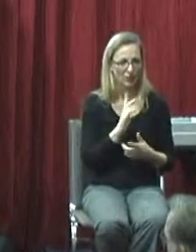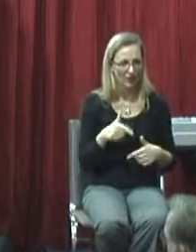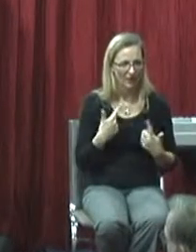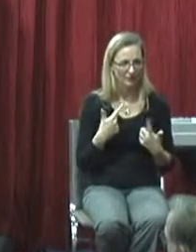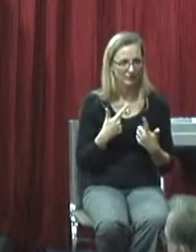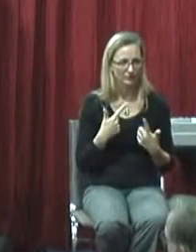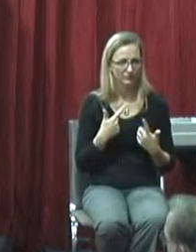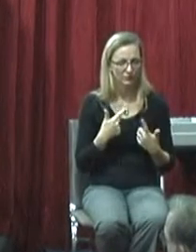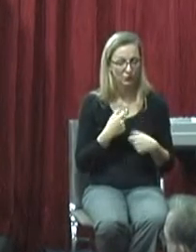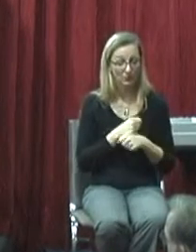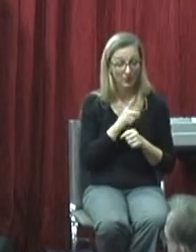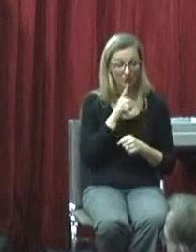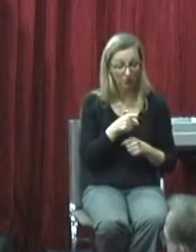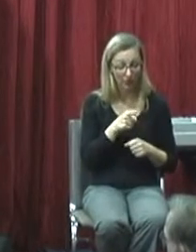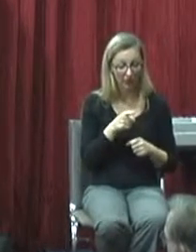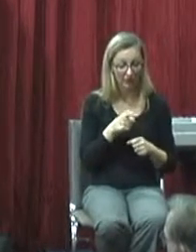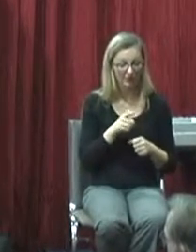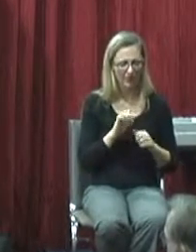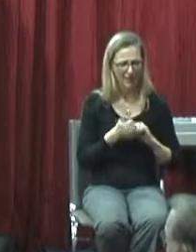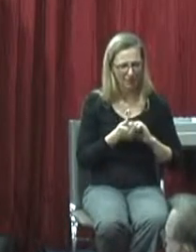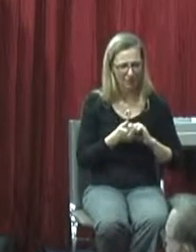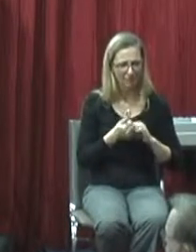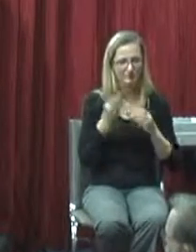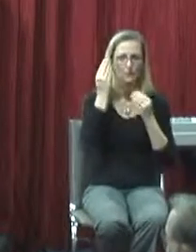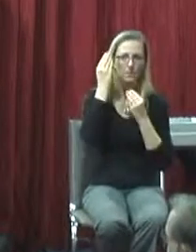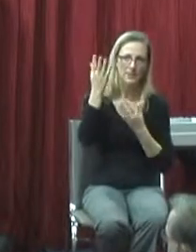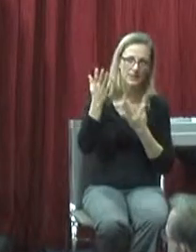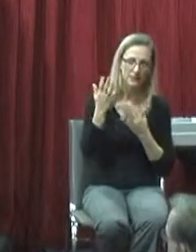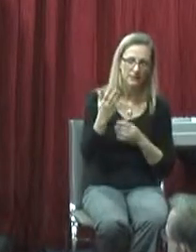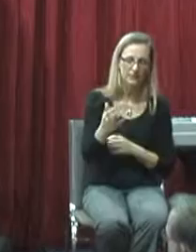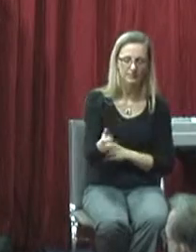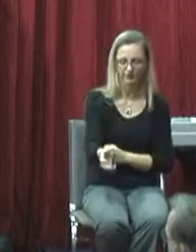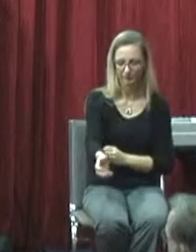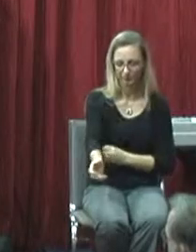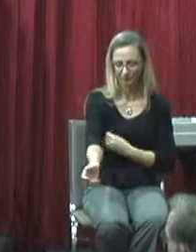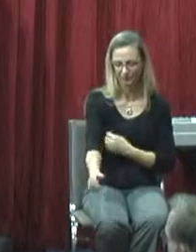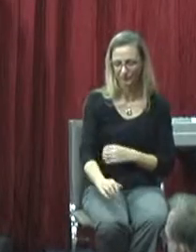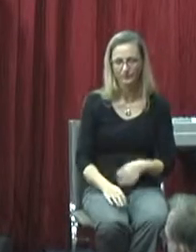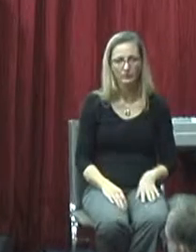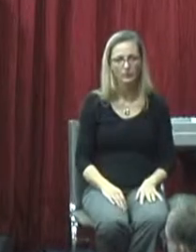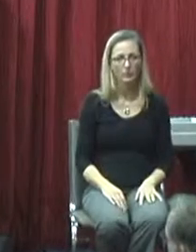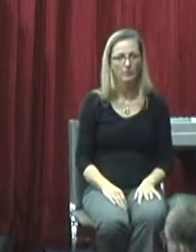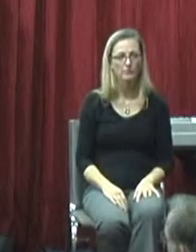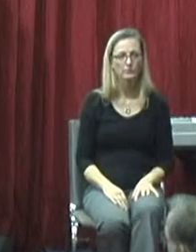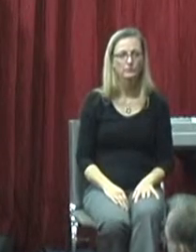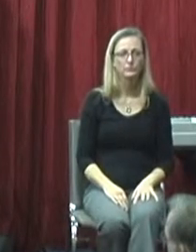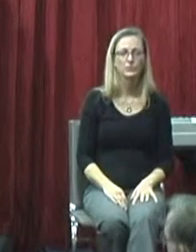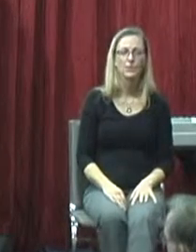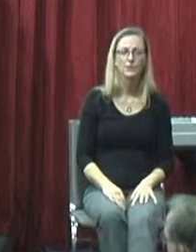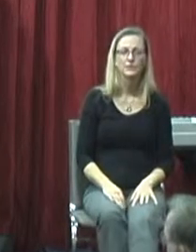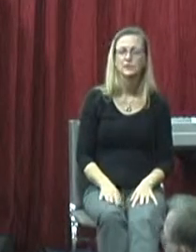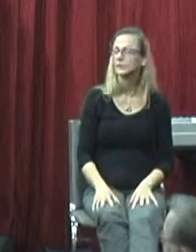obedient. Now, what does the Bible mean by being called according to his purposes?